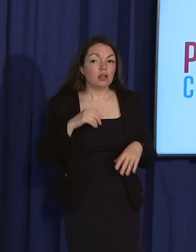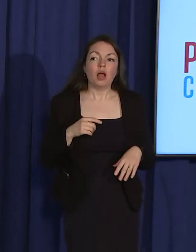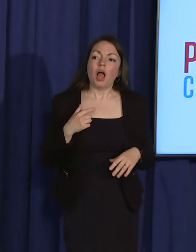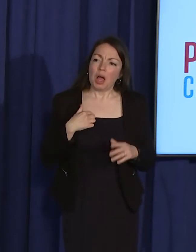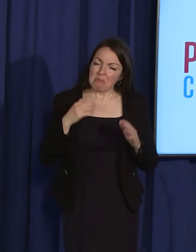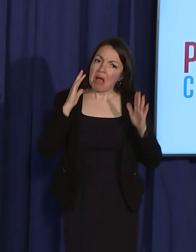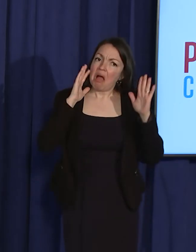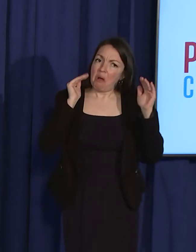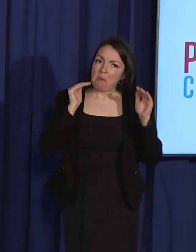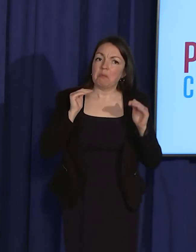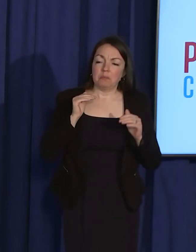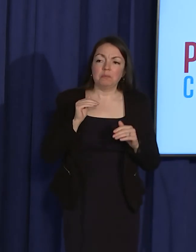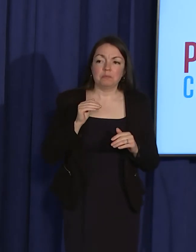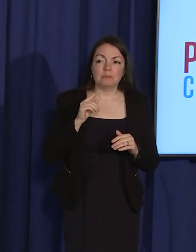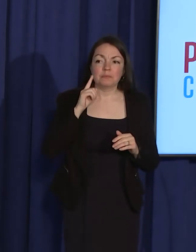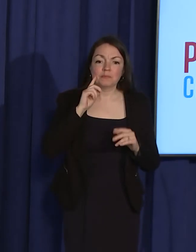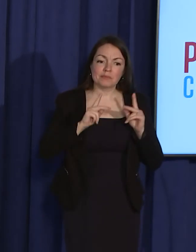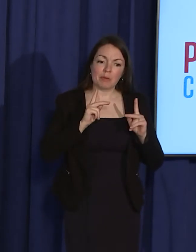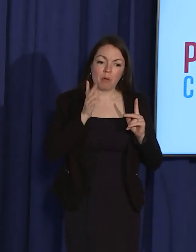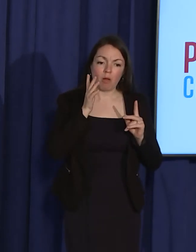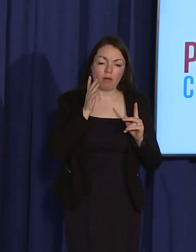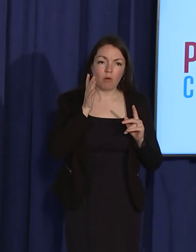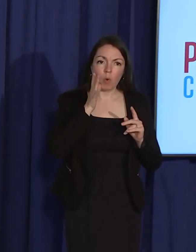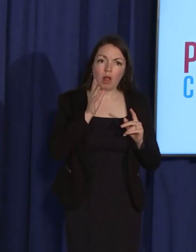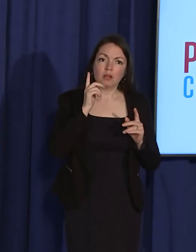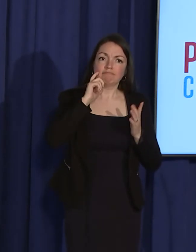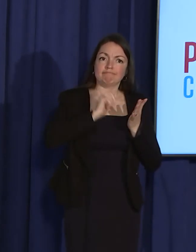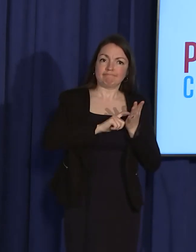hear that in this federal guidance,